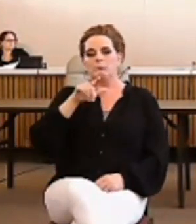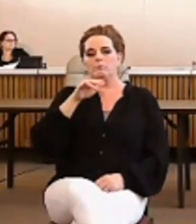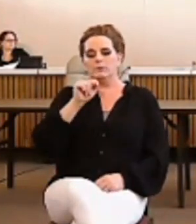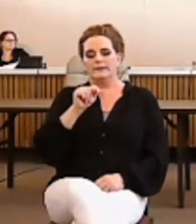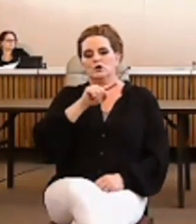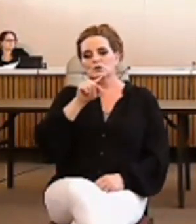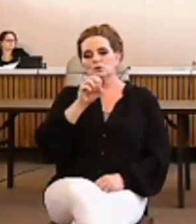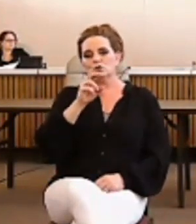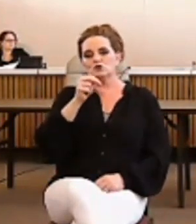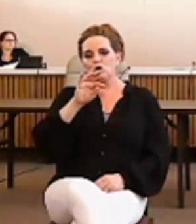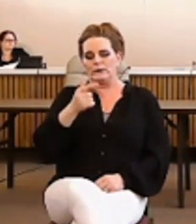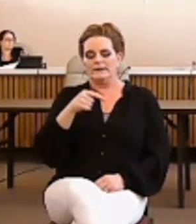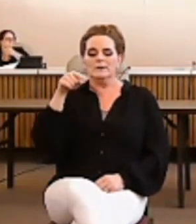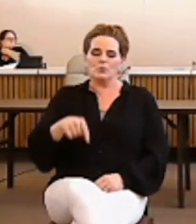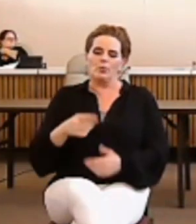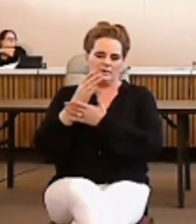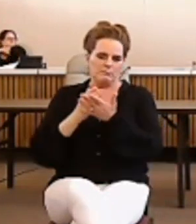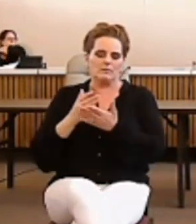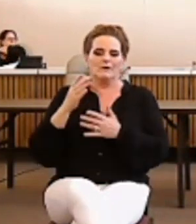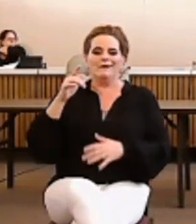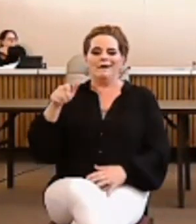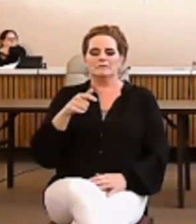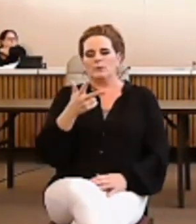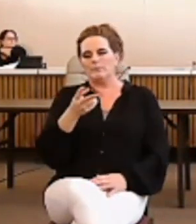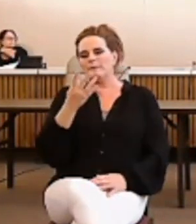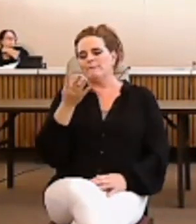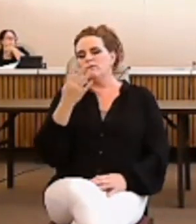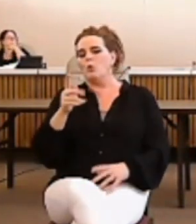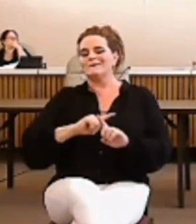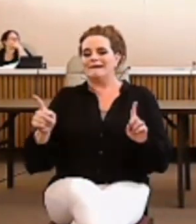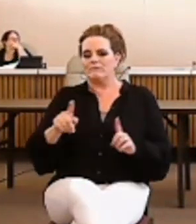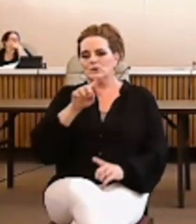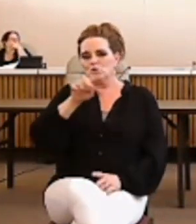this parcel has about 3 or 4 different zones in it.